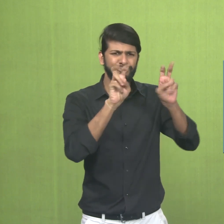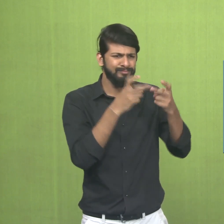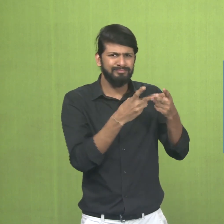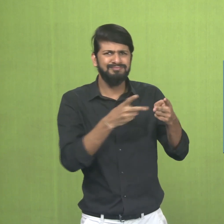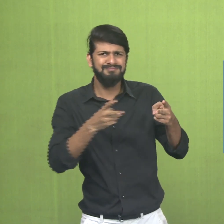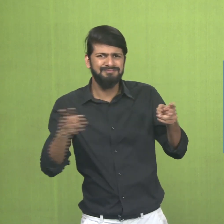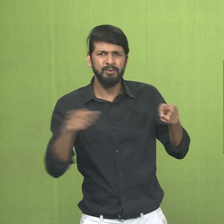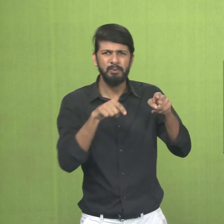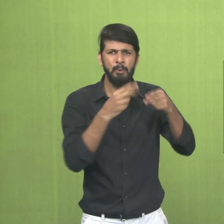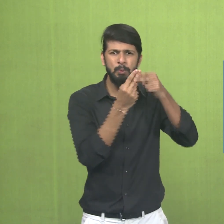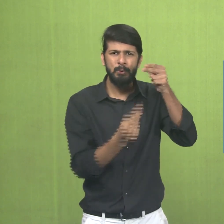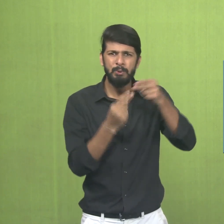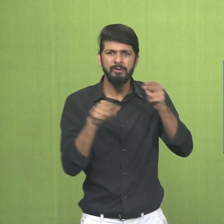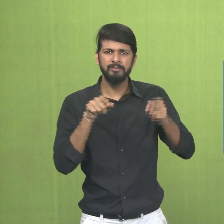These four paintings